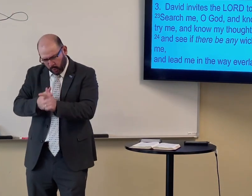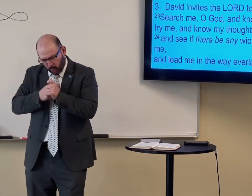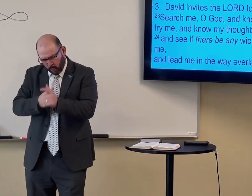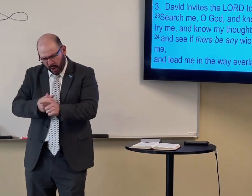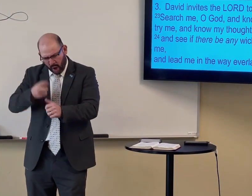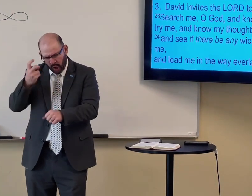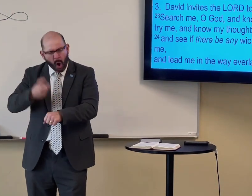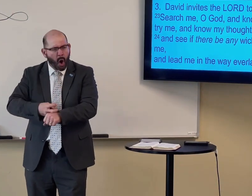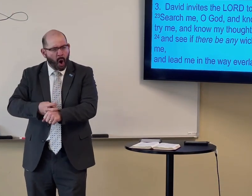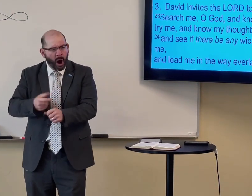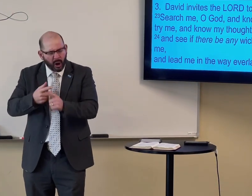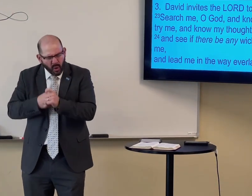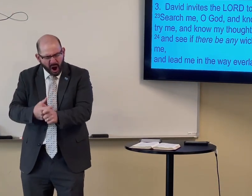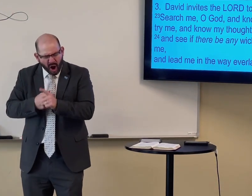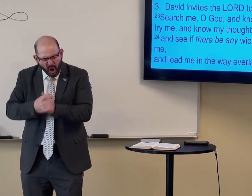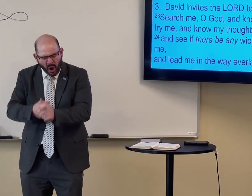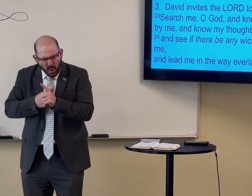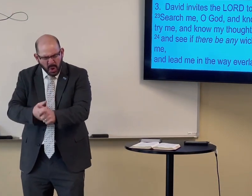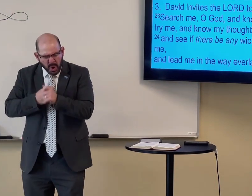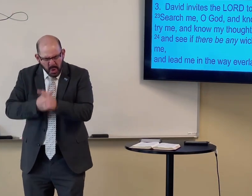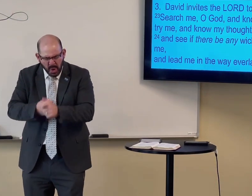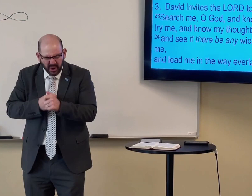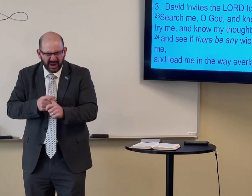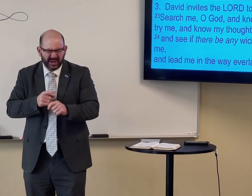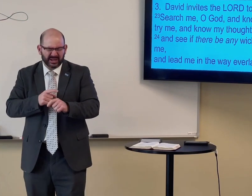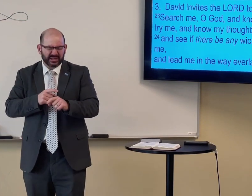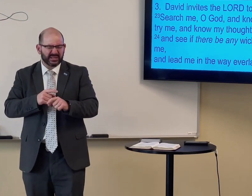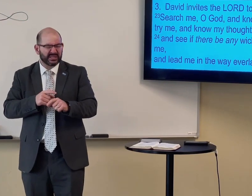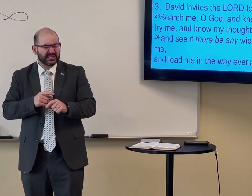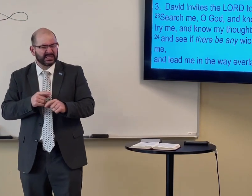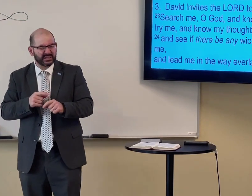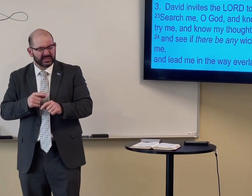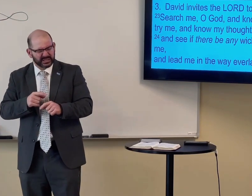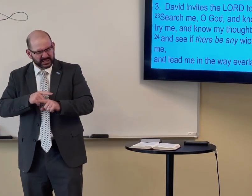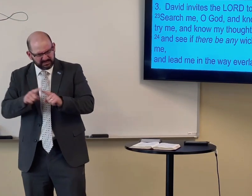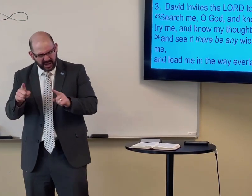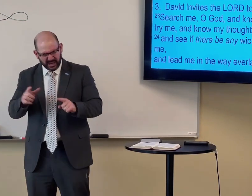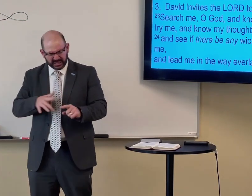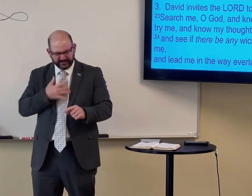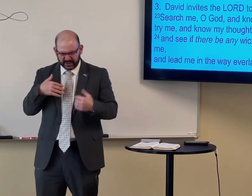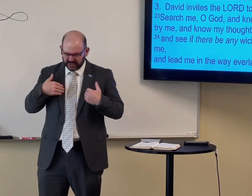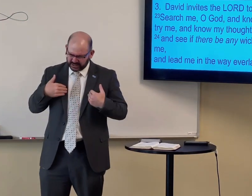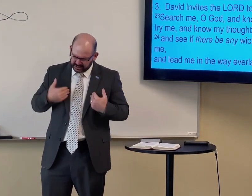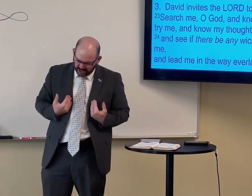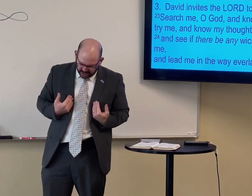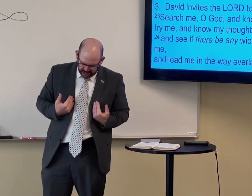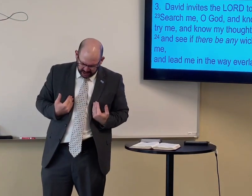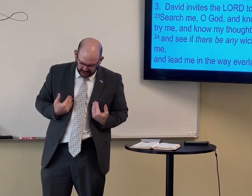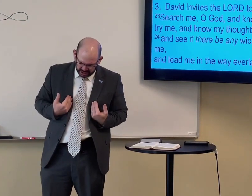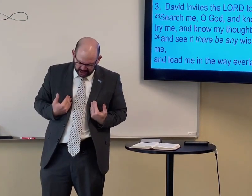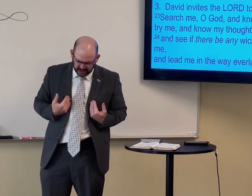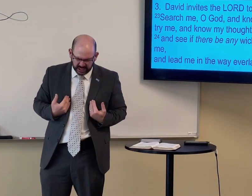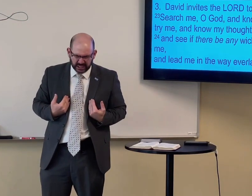should be running, you know, and really testing, really, you know, stressing yourself. But sometimes you feel